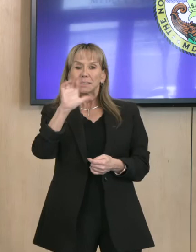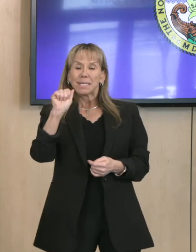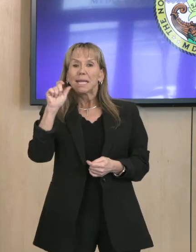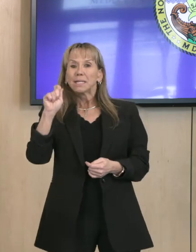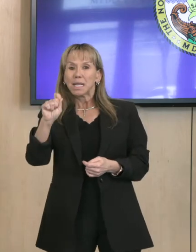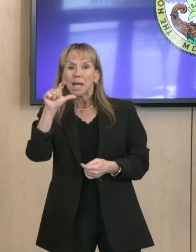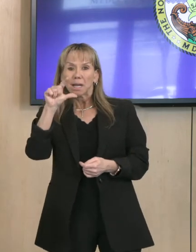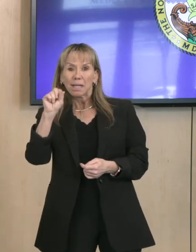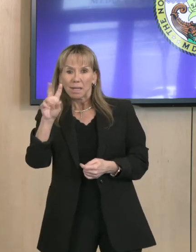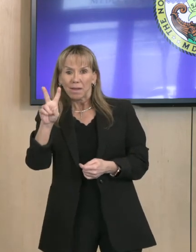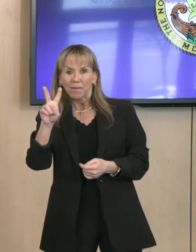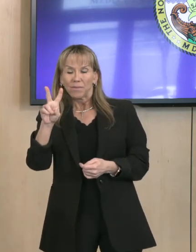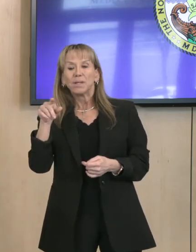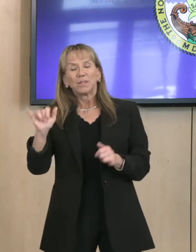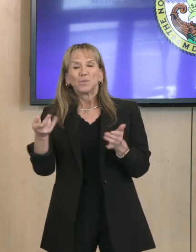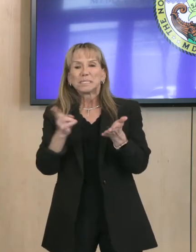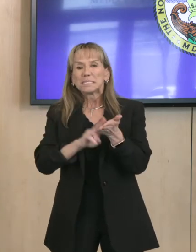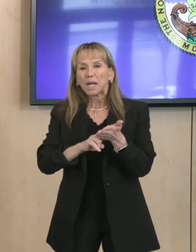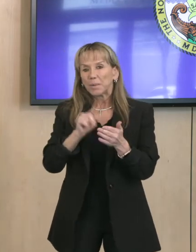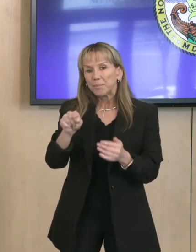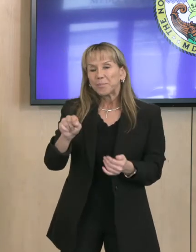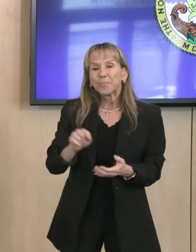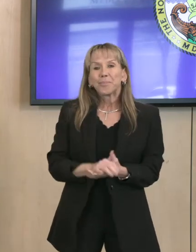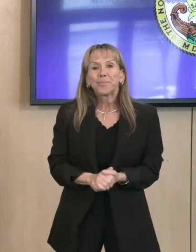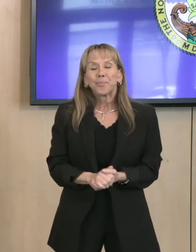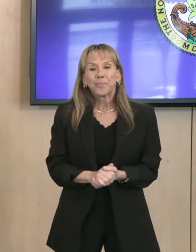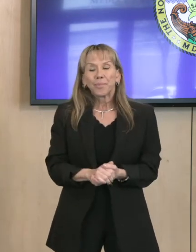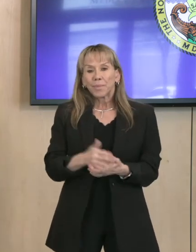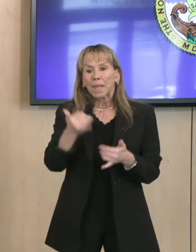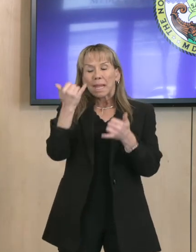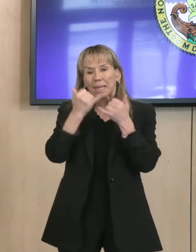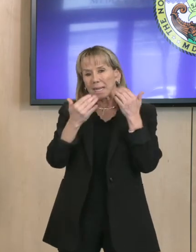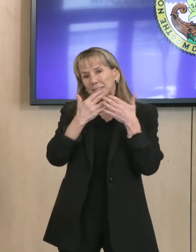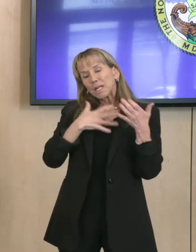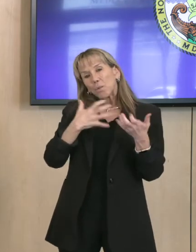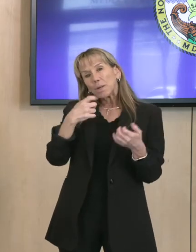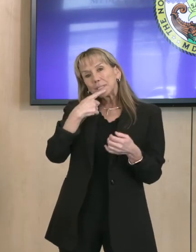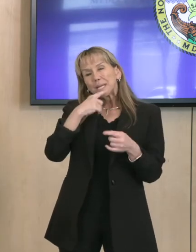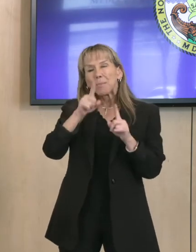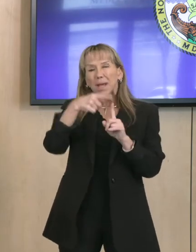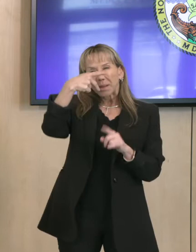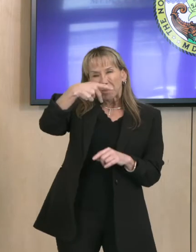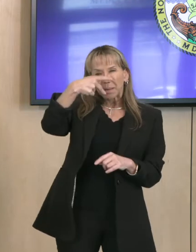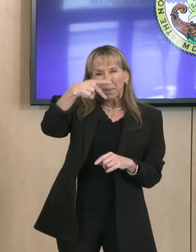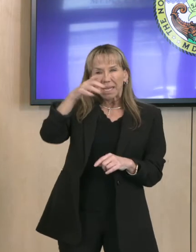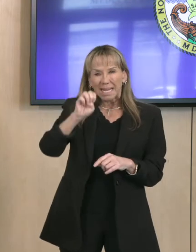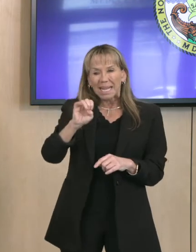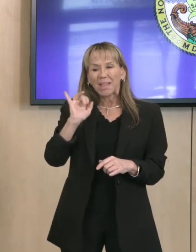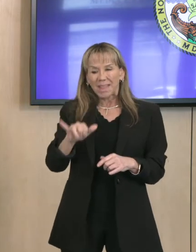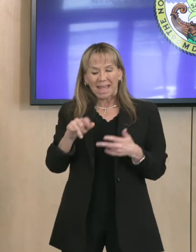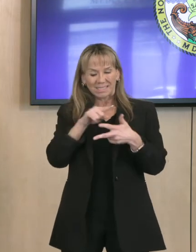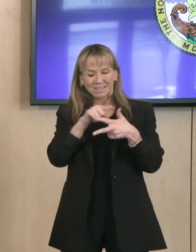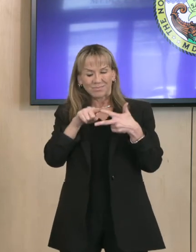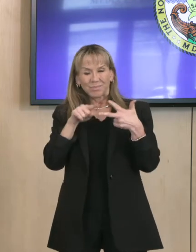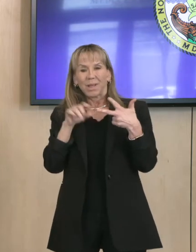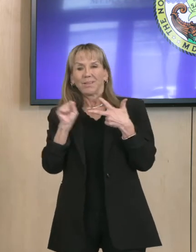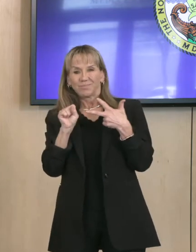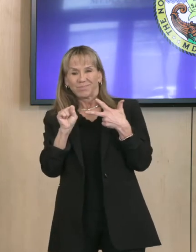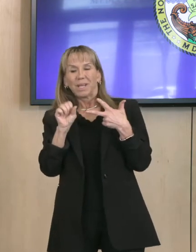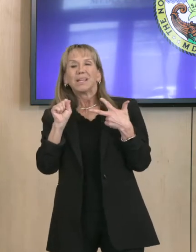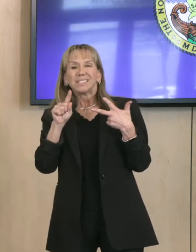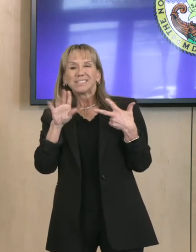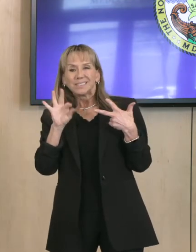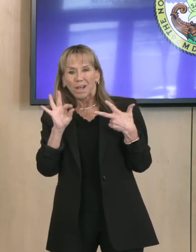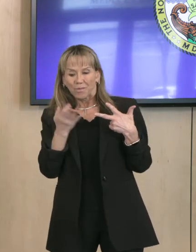HealthCorps.ca.gov, where you can sign up. And then the last point surrounds PPE. This is the stuff. We mentioned earlier the aggressive efforts we take to